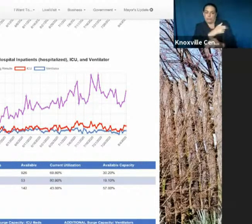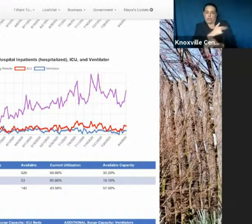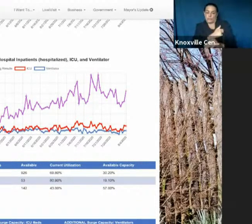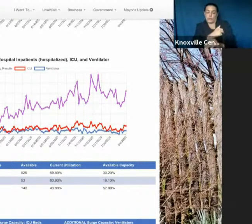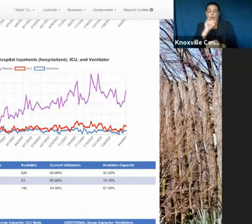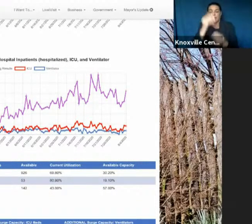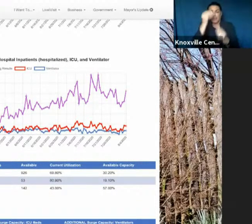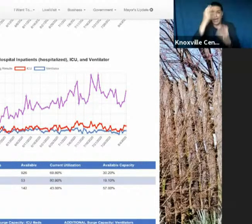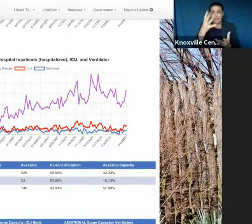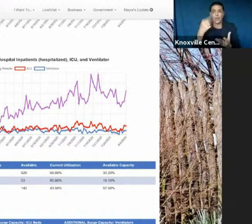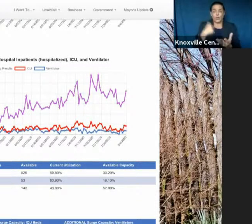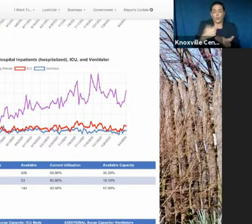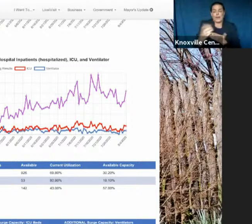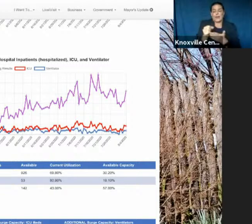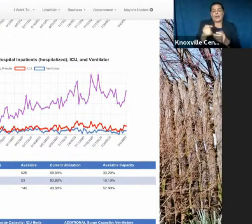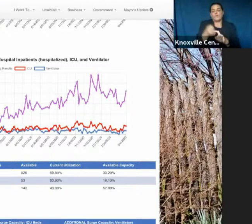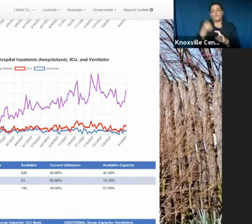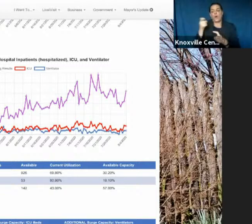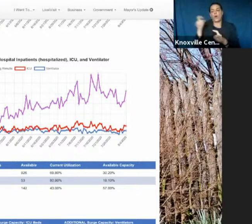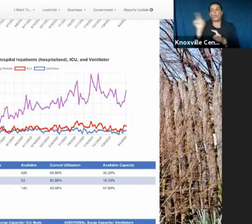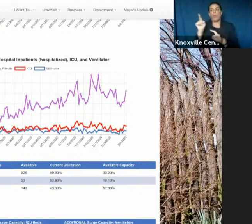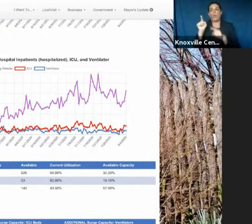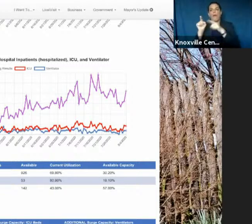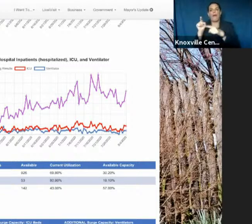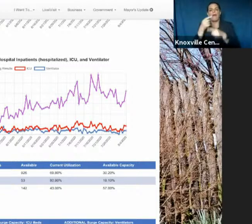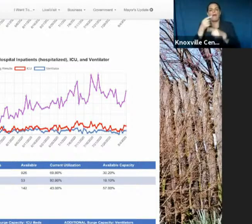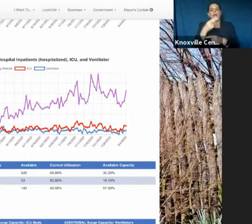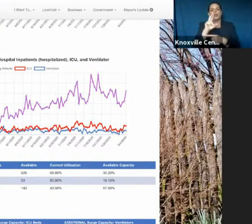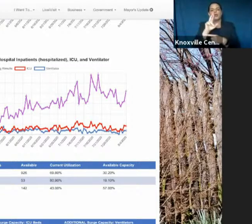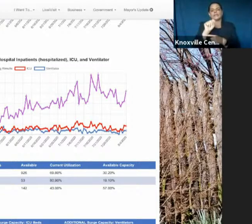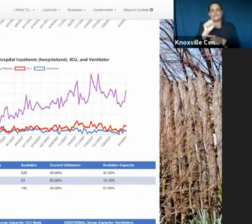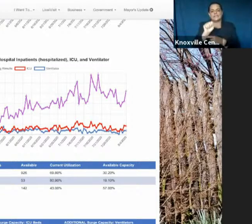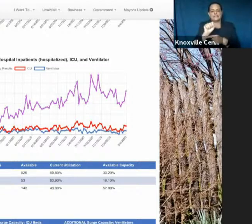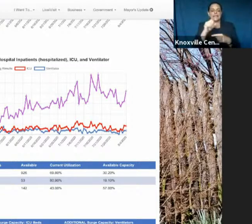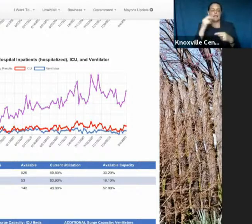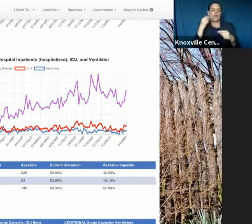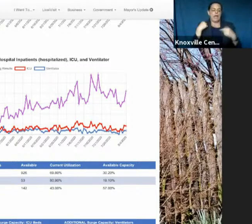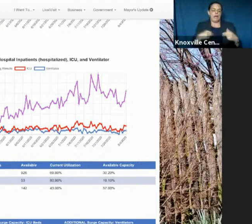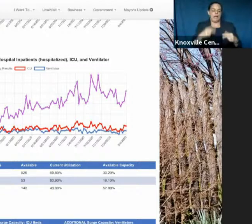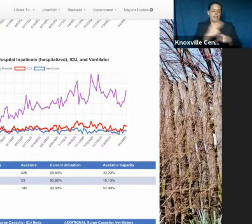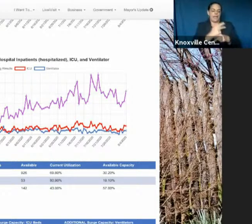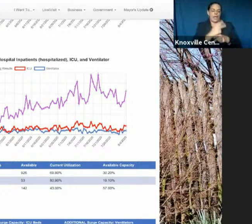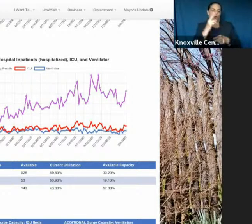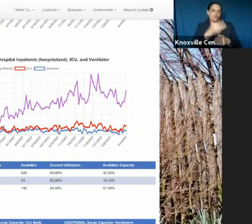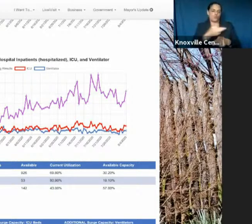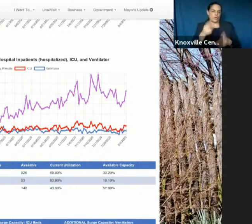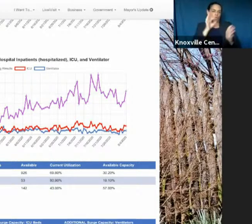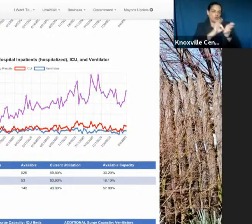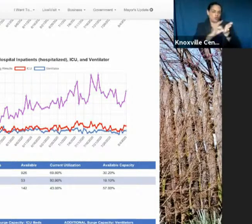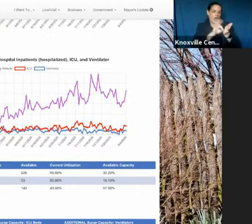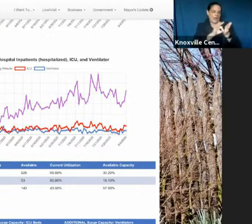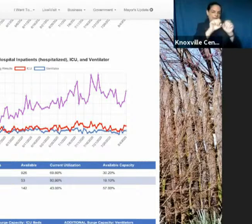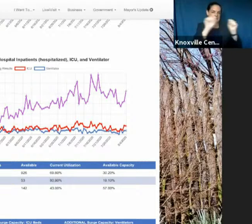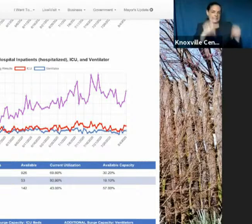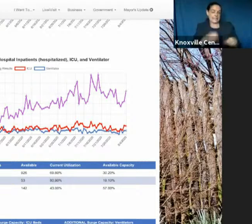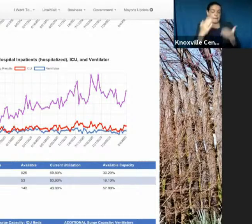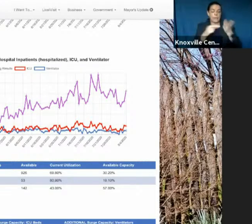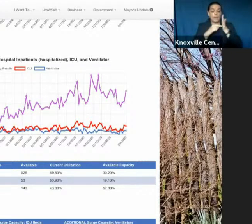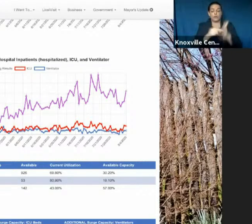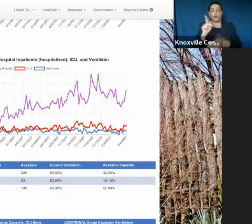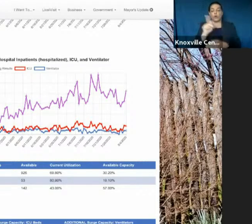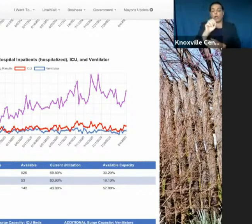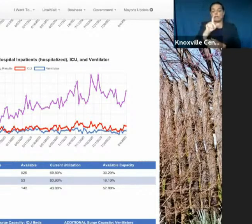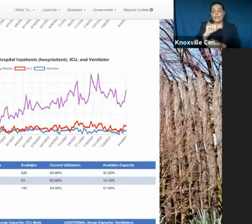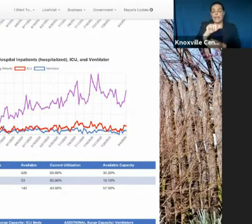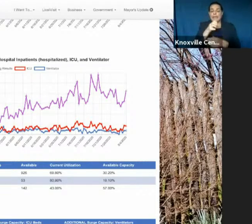information hospitals put into the Tennessee Healthcare Resource Tracking System, or HERTS. It may reflect Knox County, the East Region, or patients from